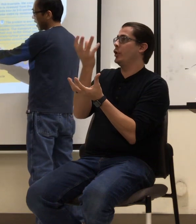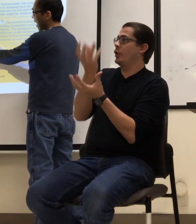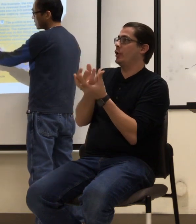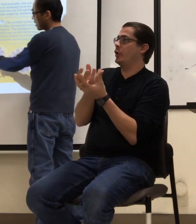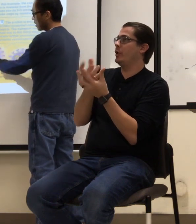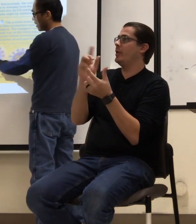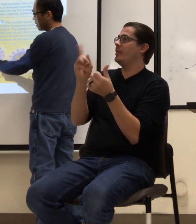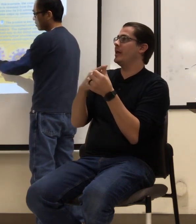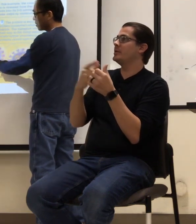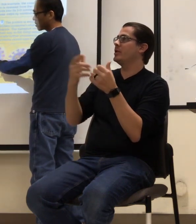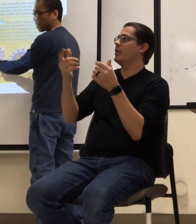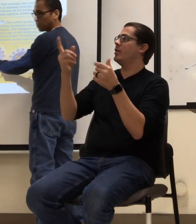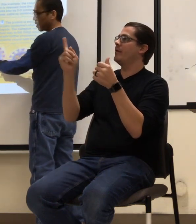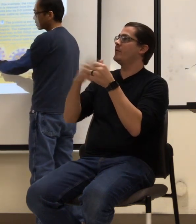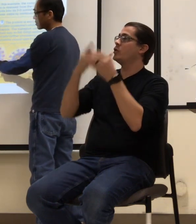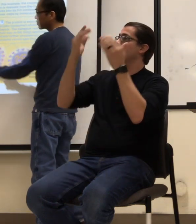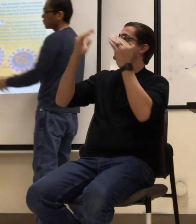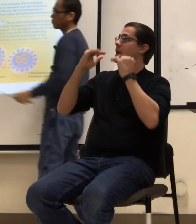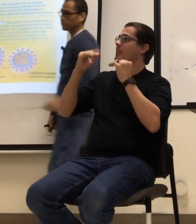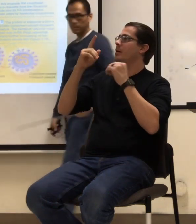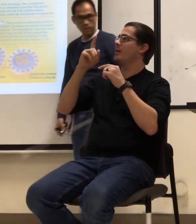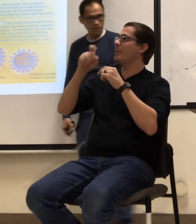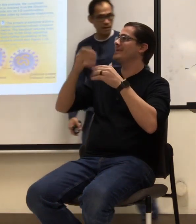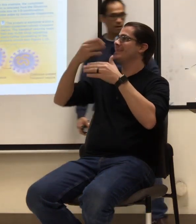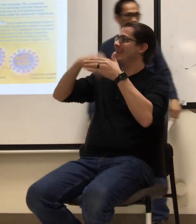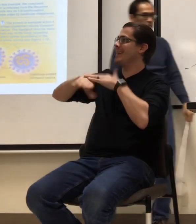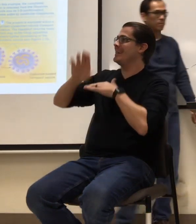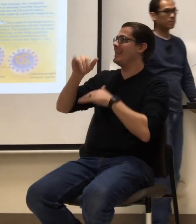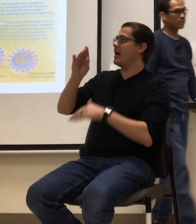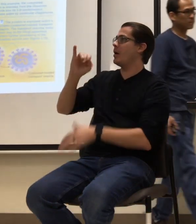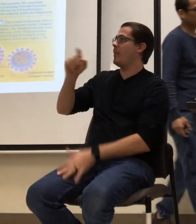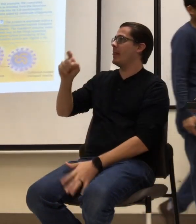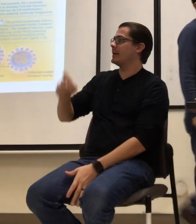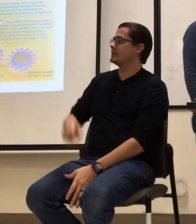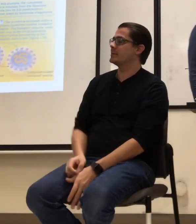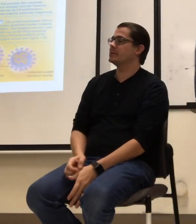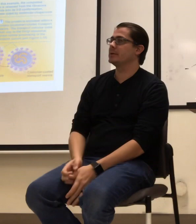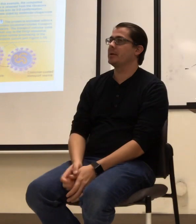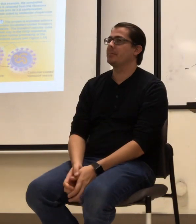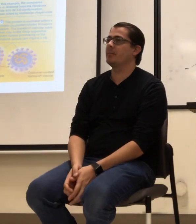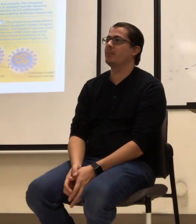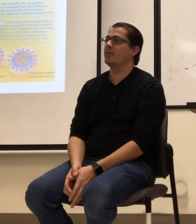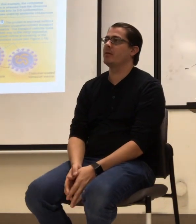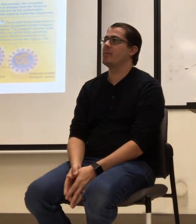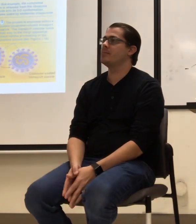step. It has to get into this complex. Write that down.